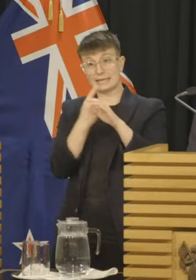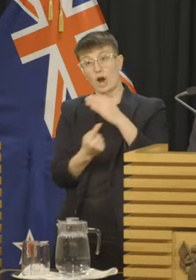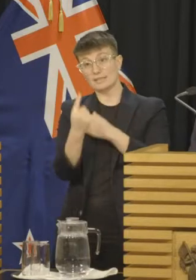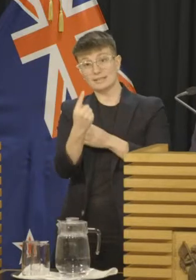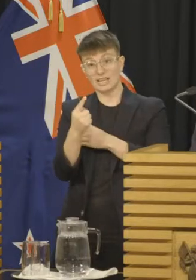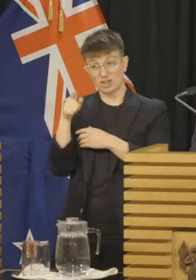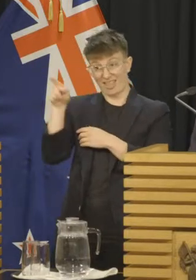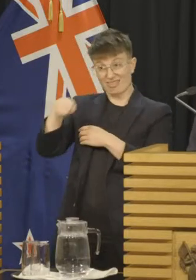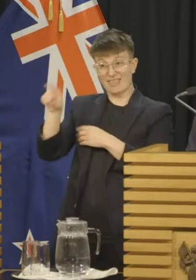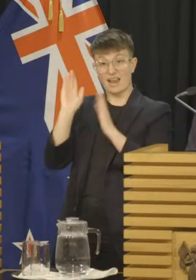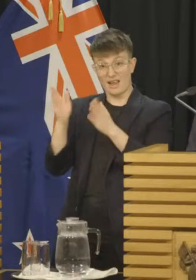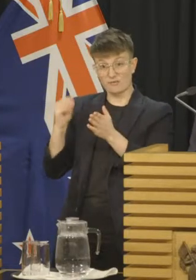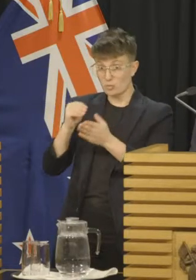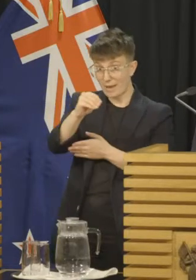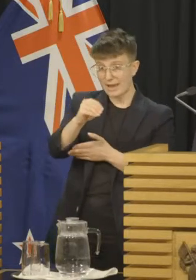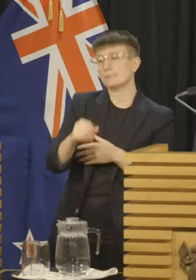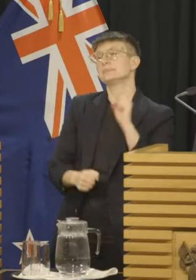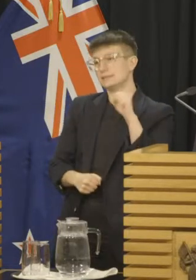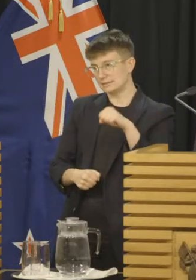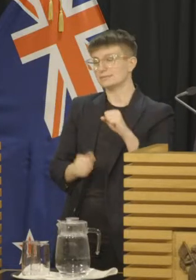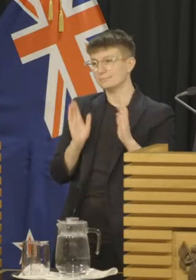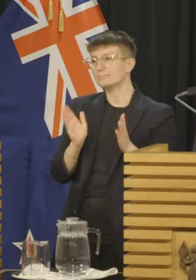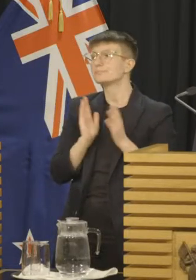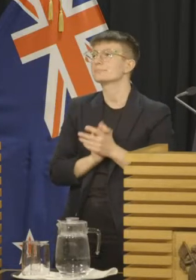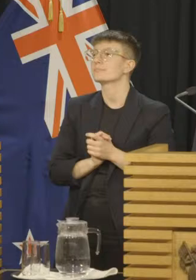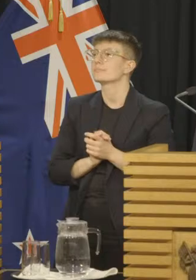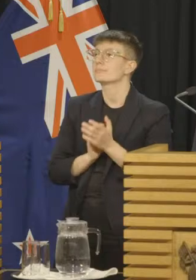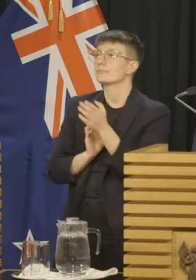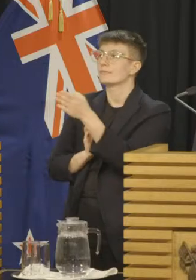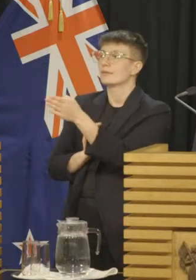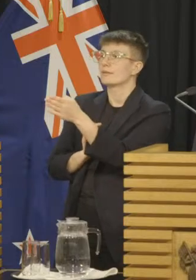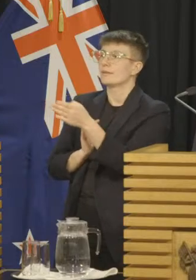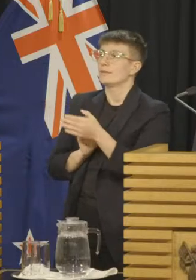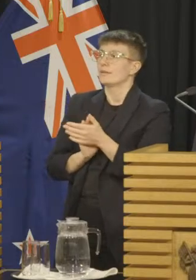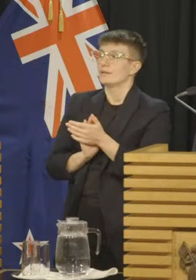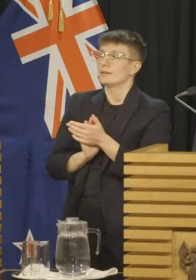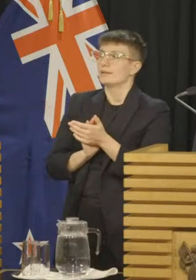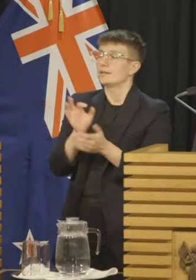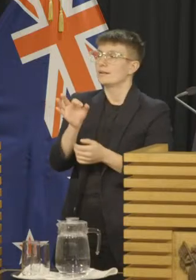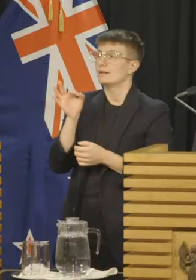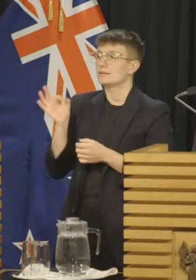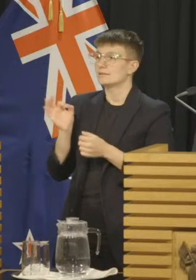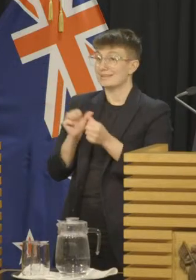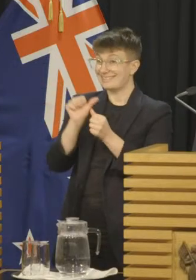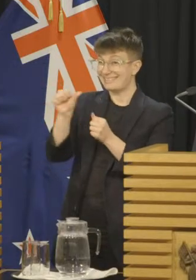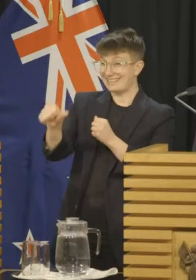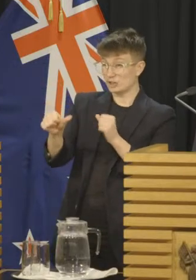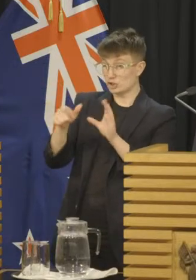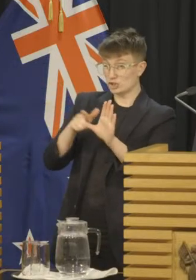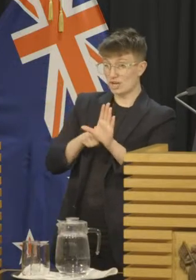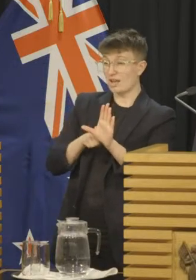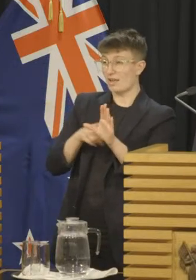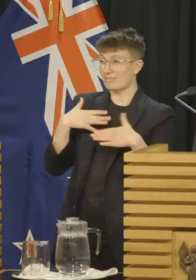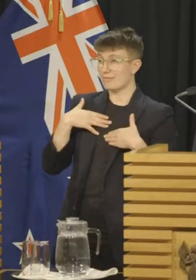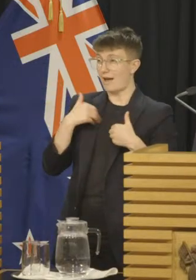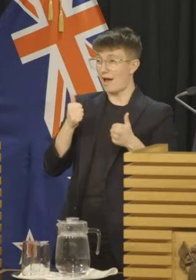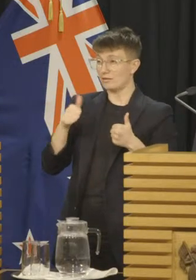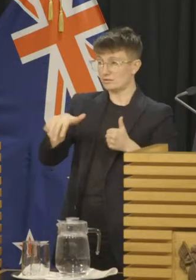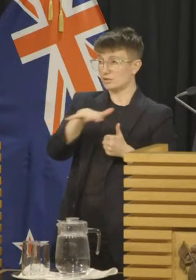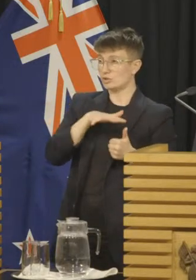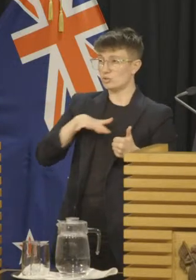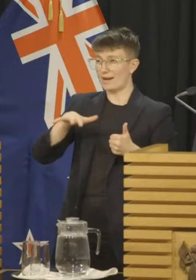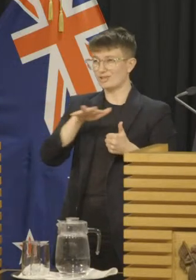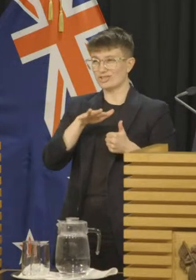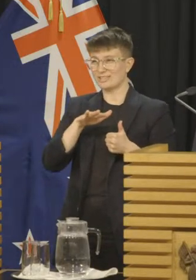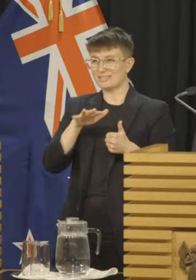in. Yep. Next year, the health situation is likely to be probably not too much better. I'm not really